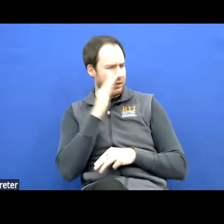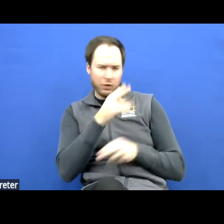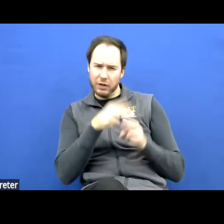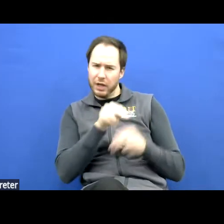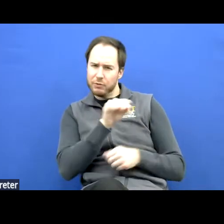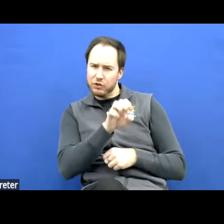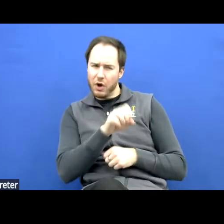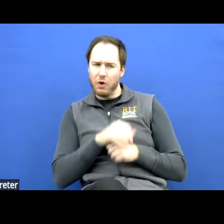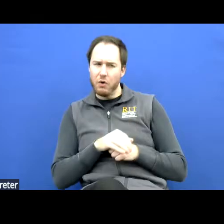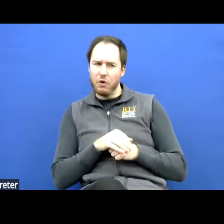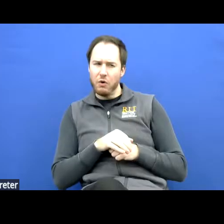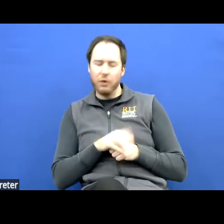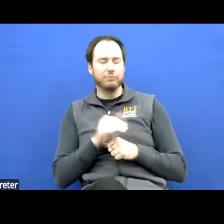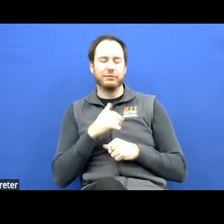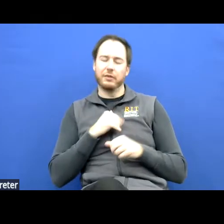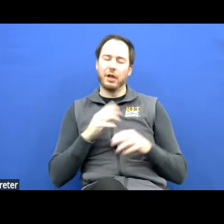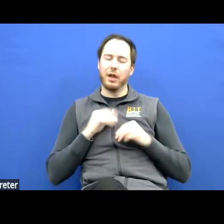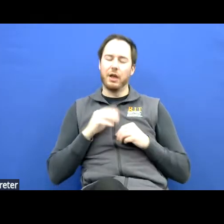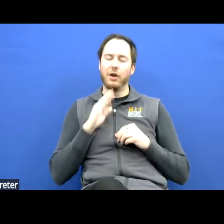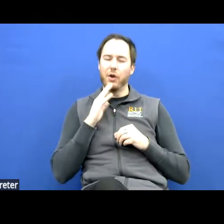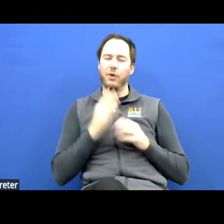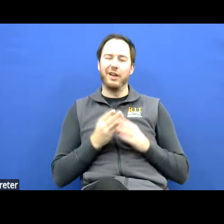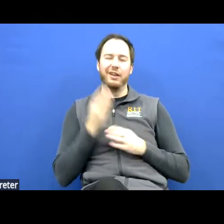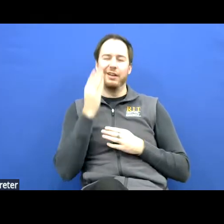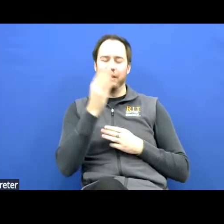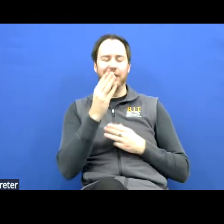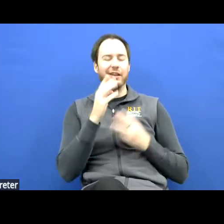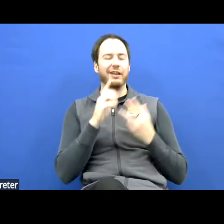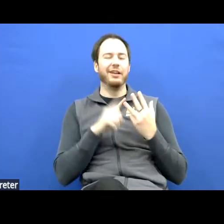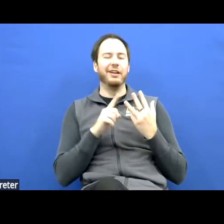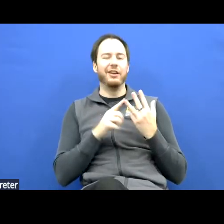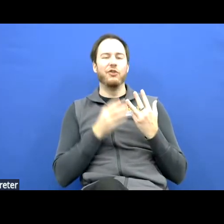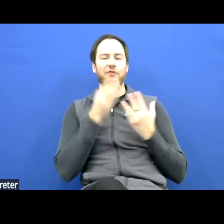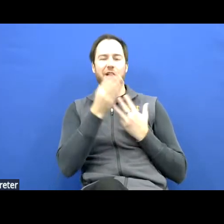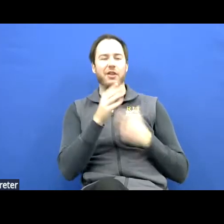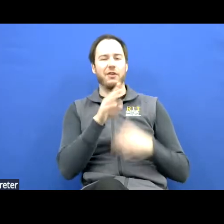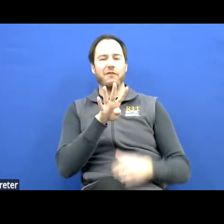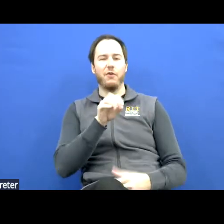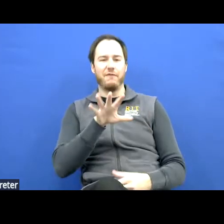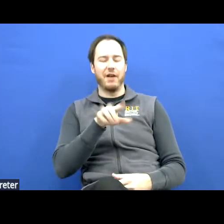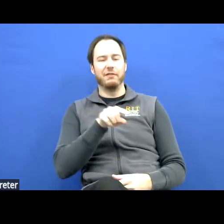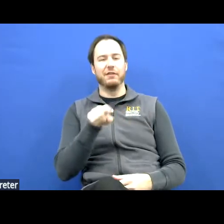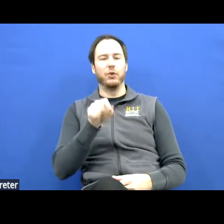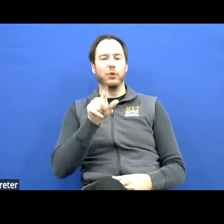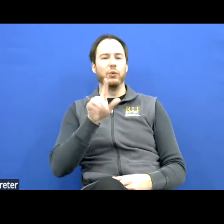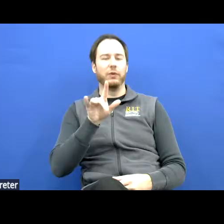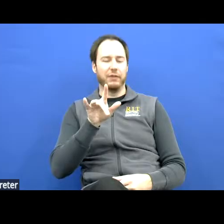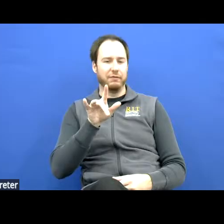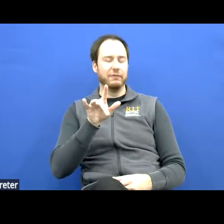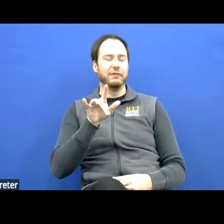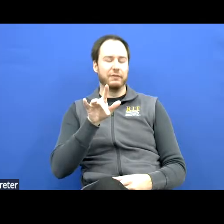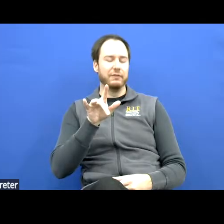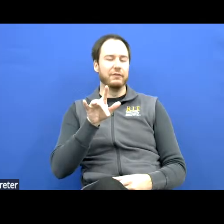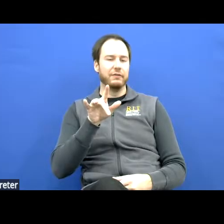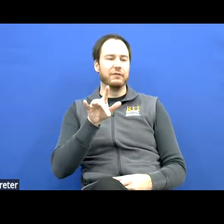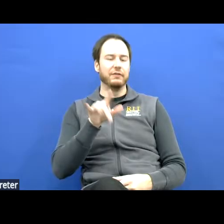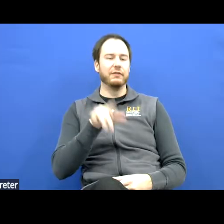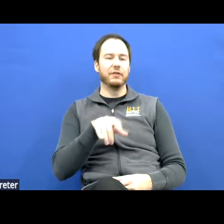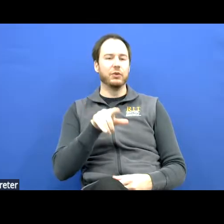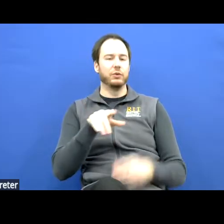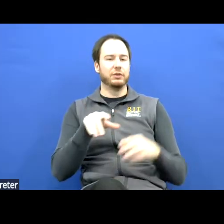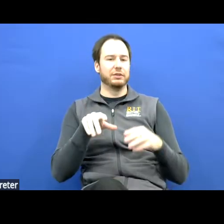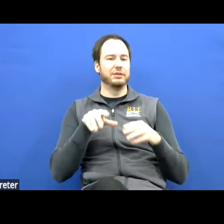I got it. Fellow board members, have resolution 405, 2025 to accept